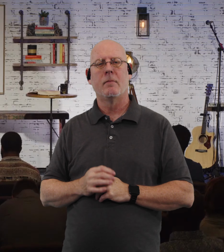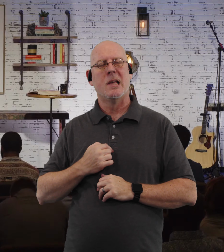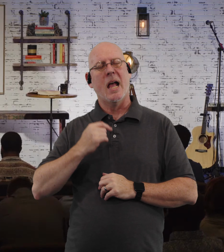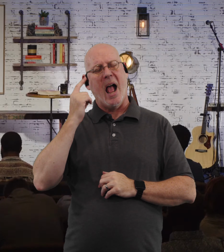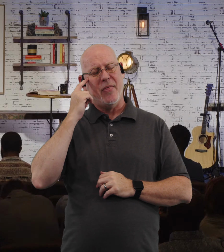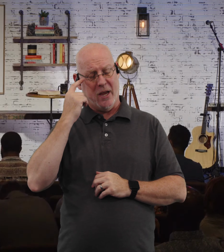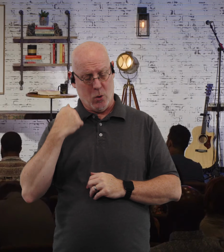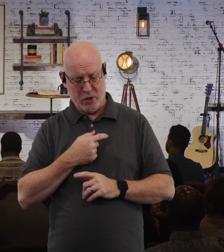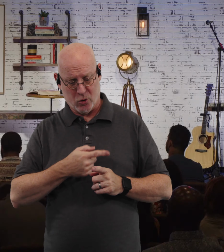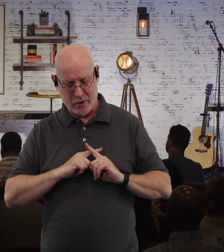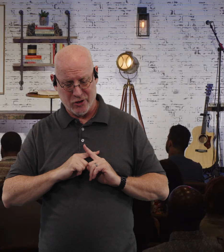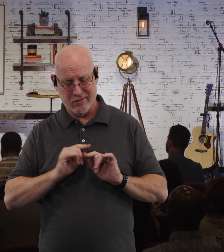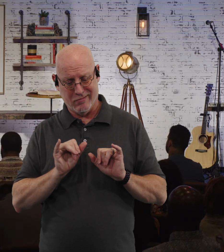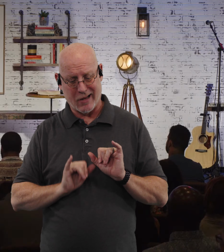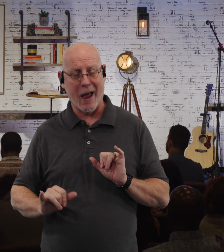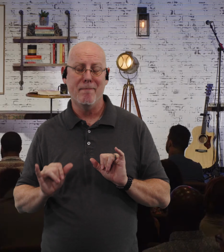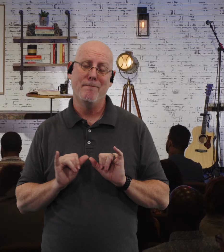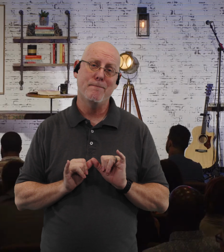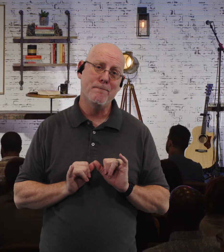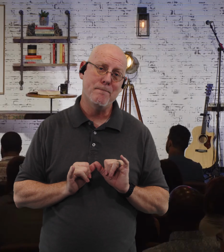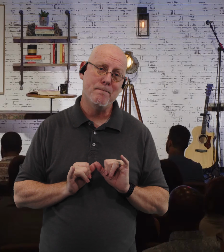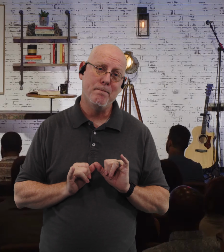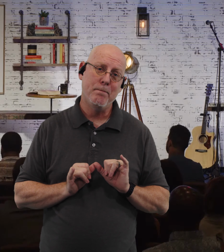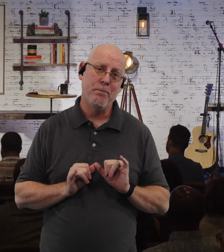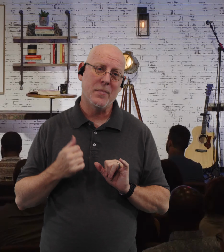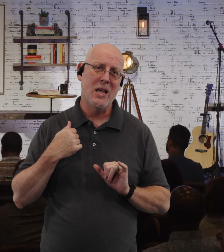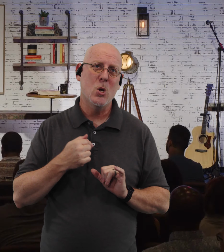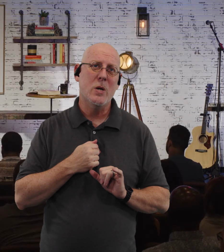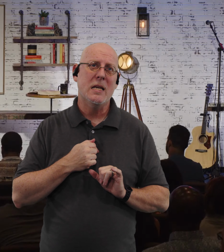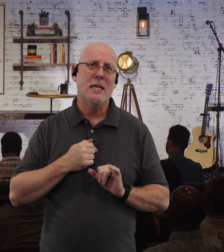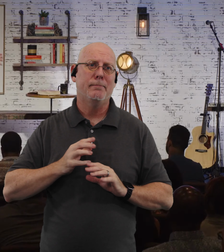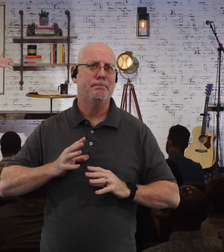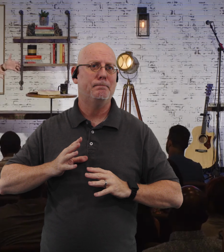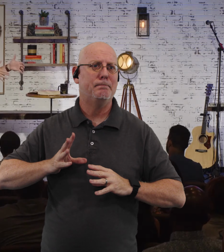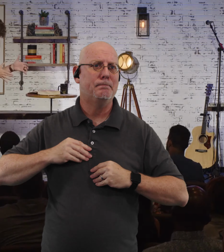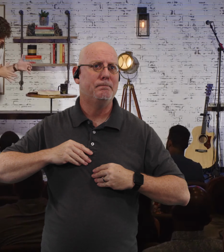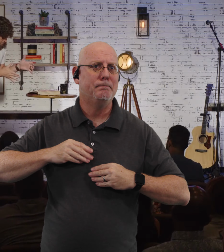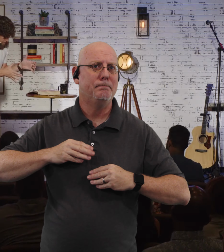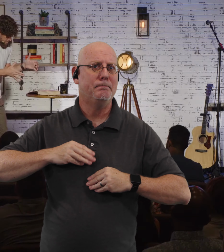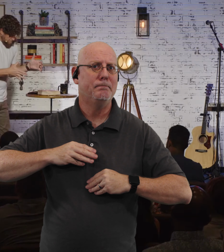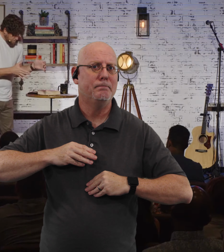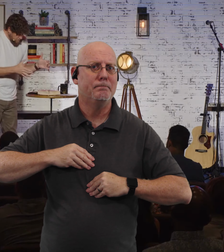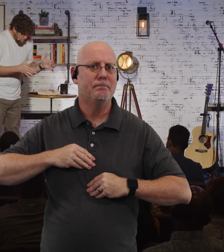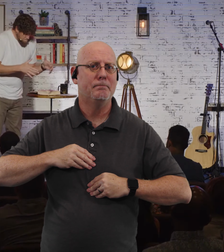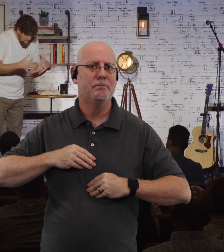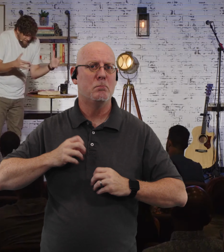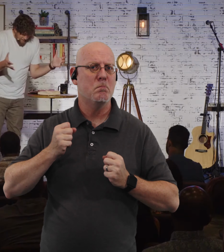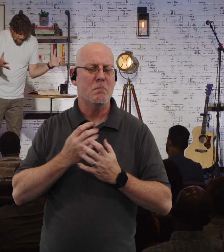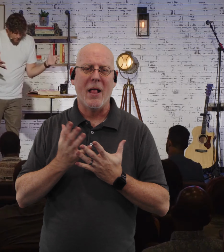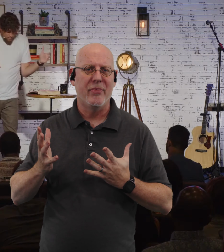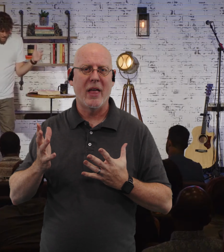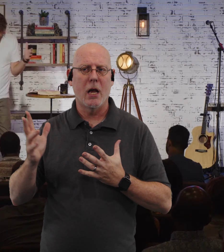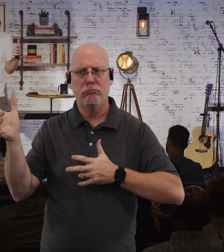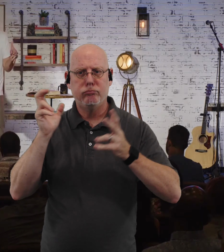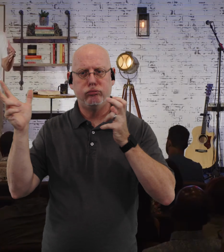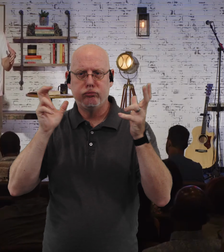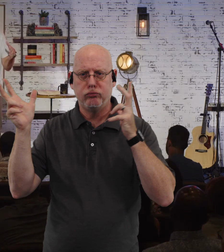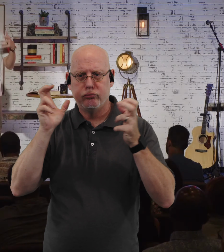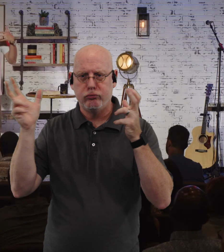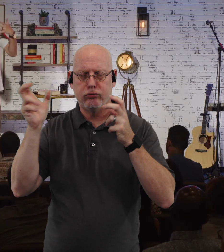And I think that we as believers are much the same. That we take in many things, and